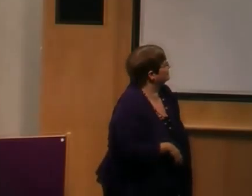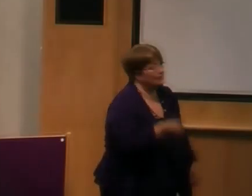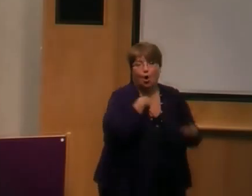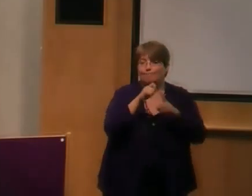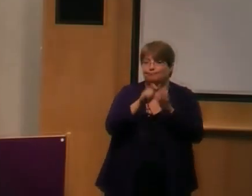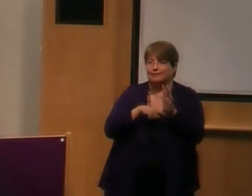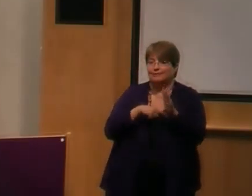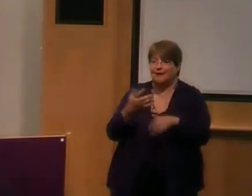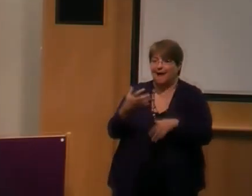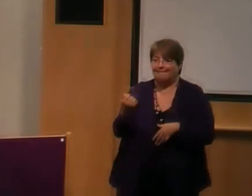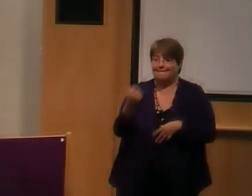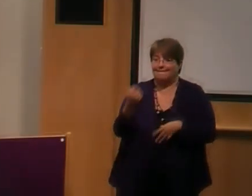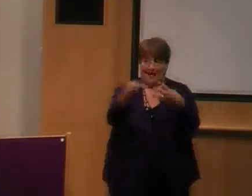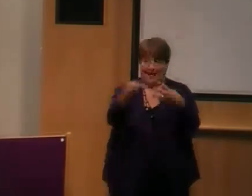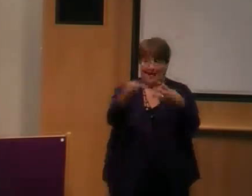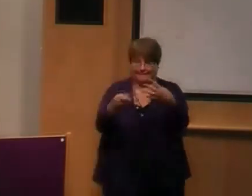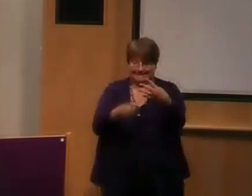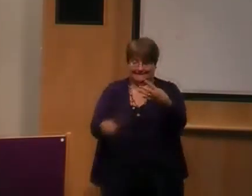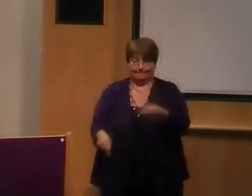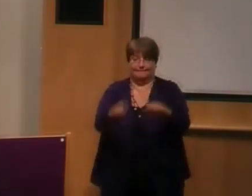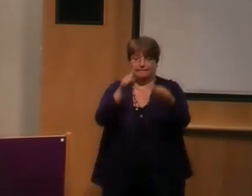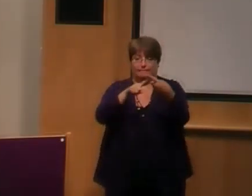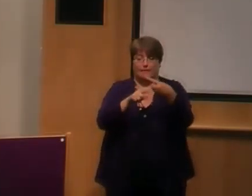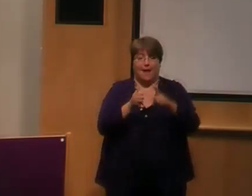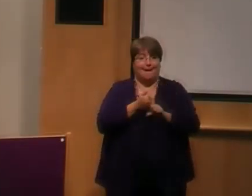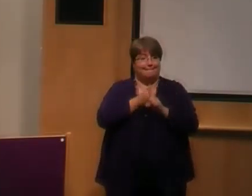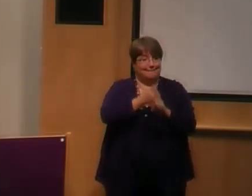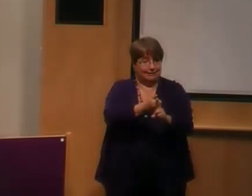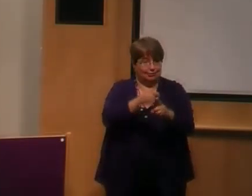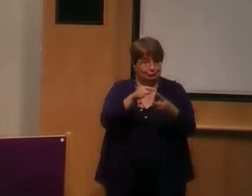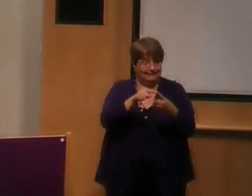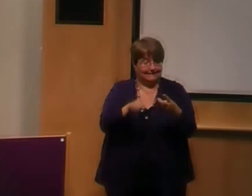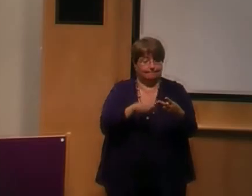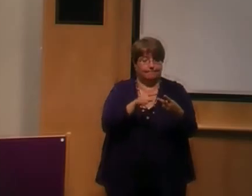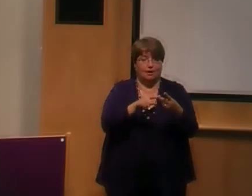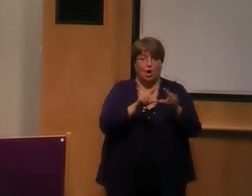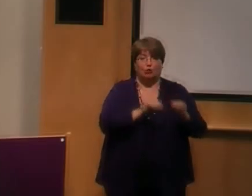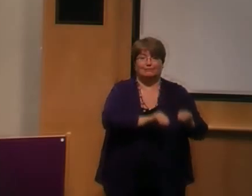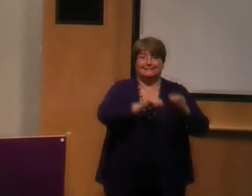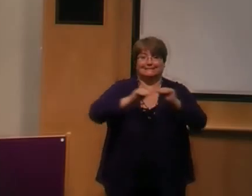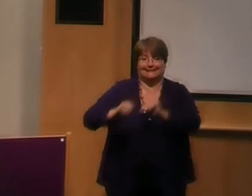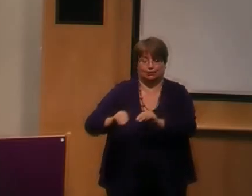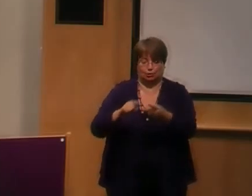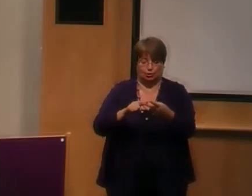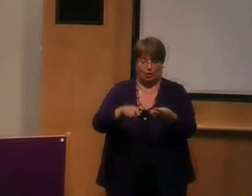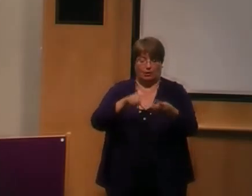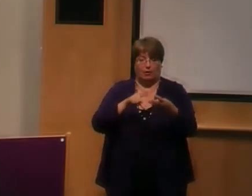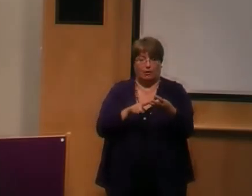it covers that age range. The four elements to the project, the first is mentoring, and transitions,